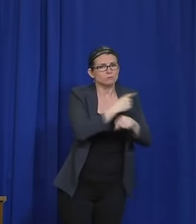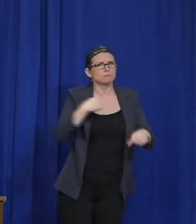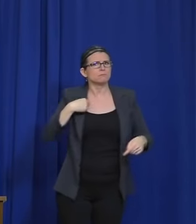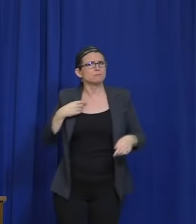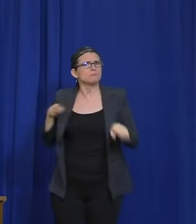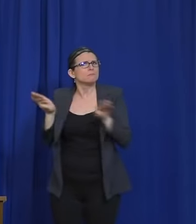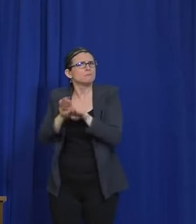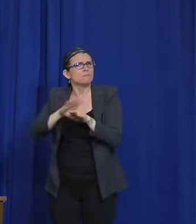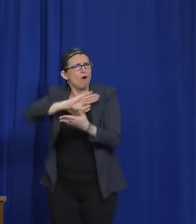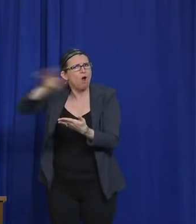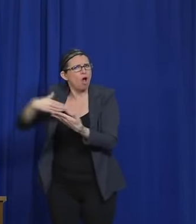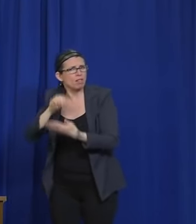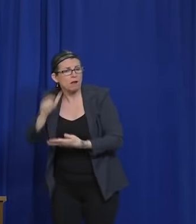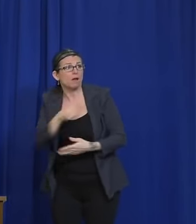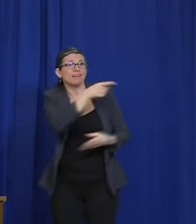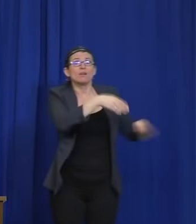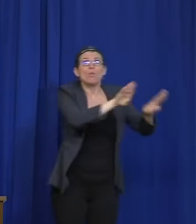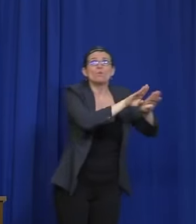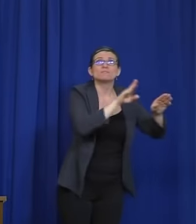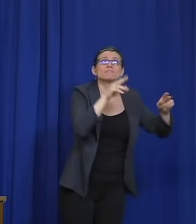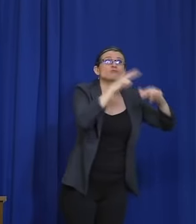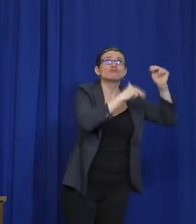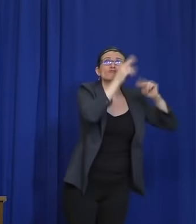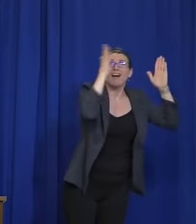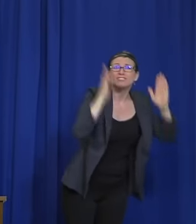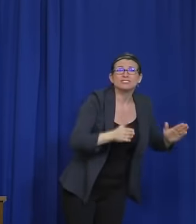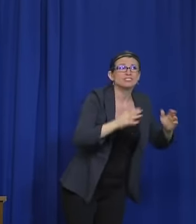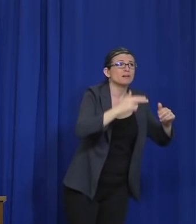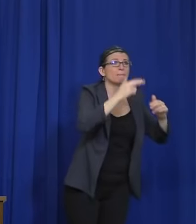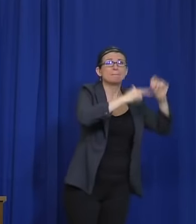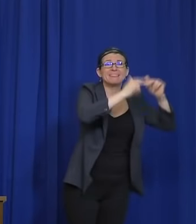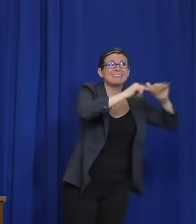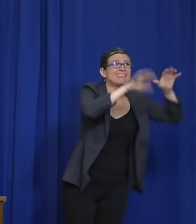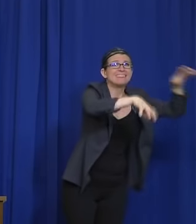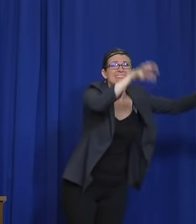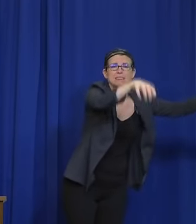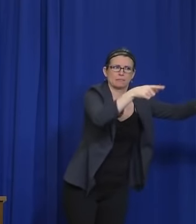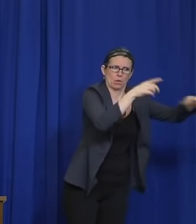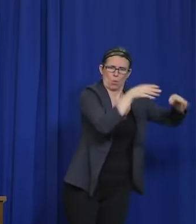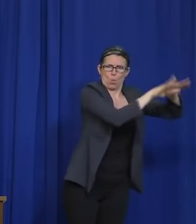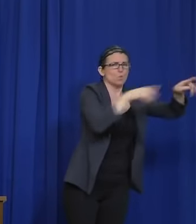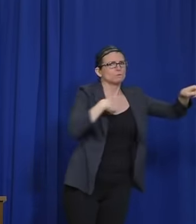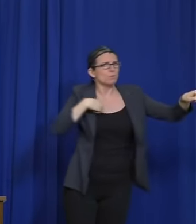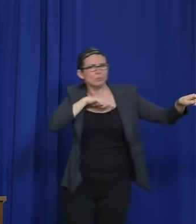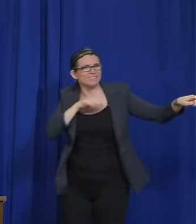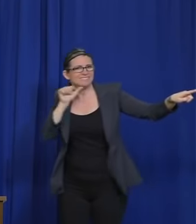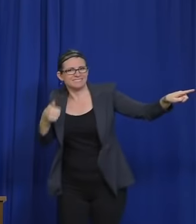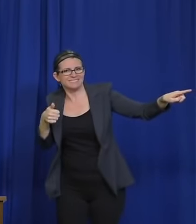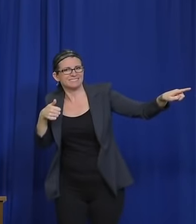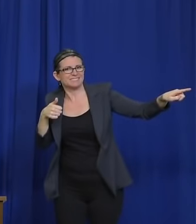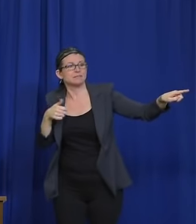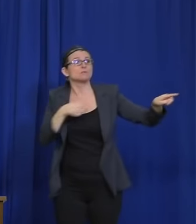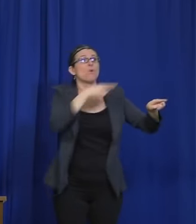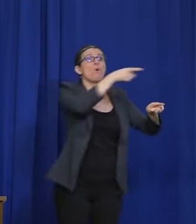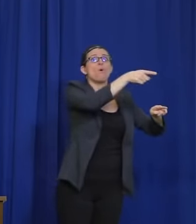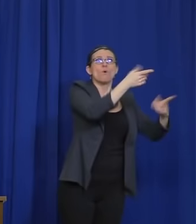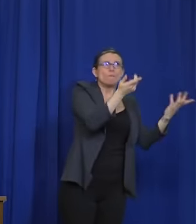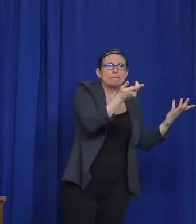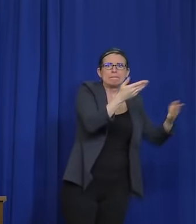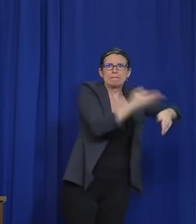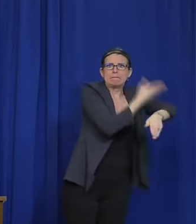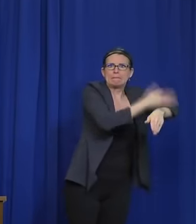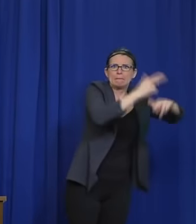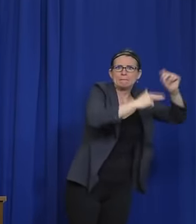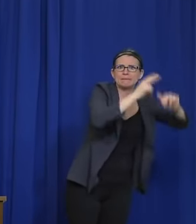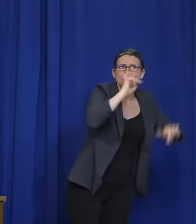that to the extent that two or three person jobs can be done in legally in his state. So